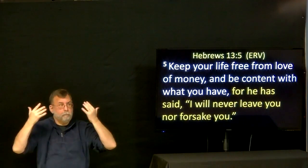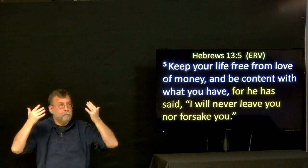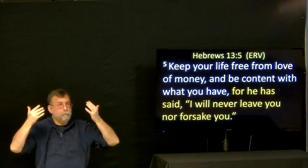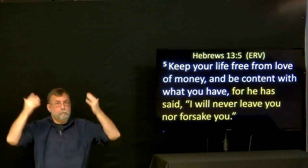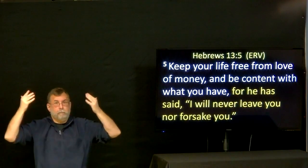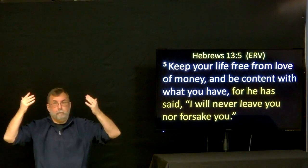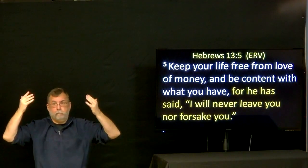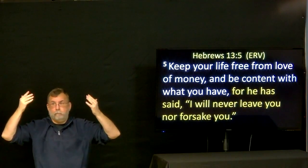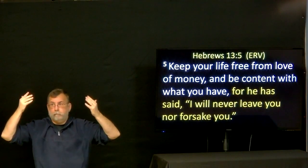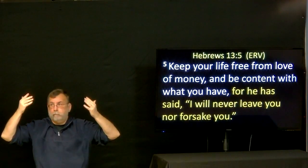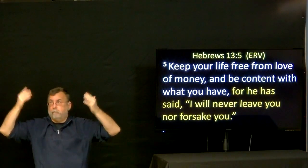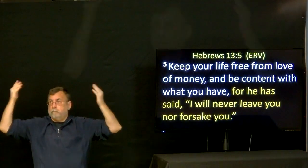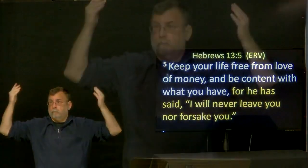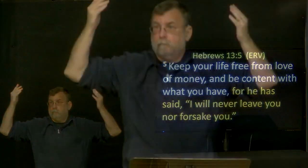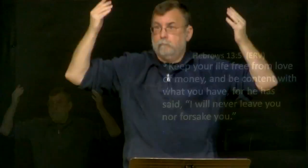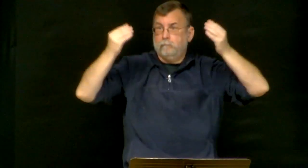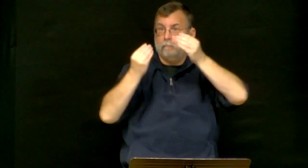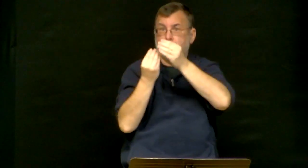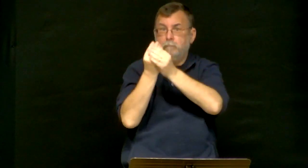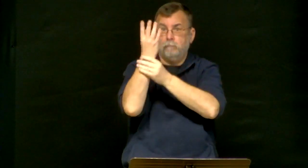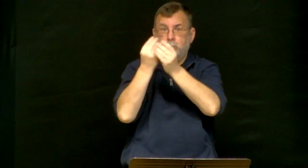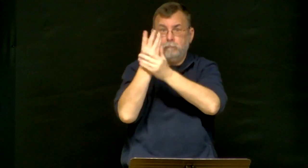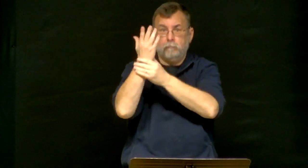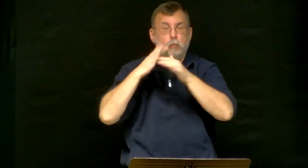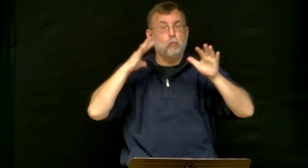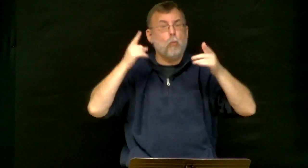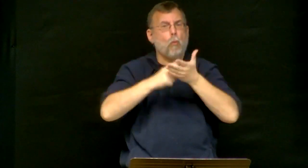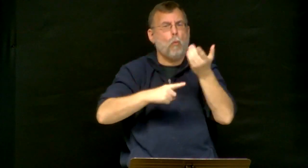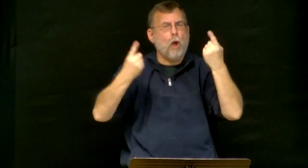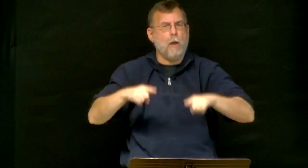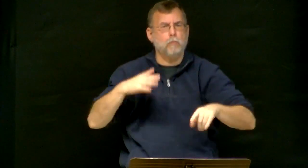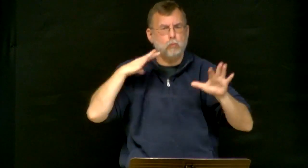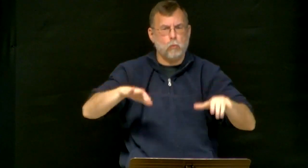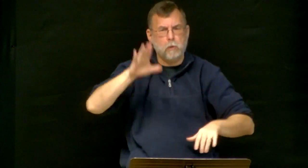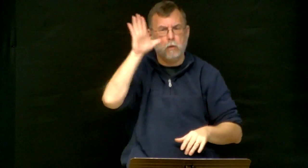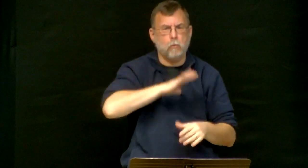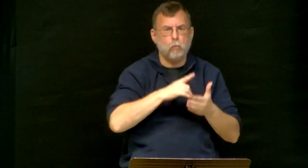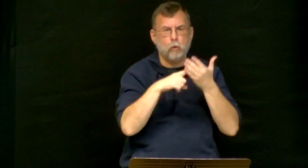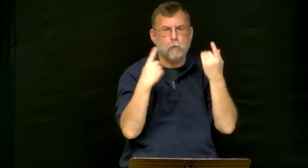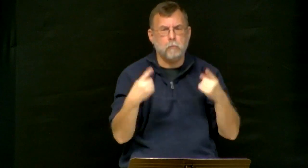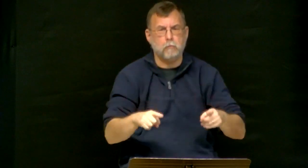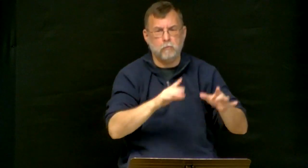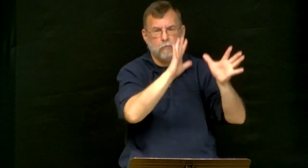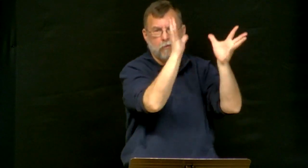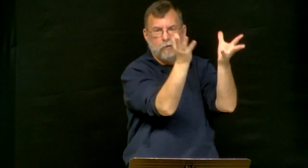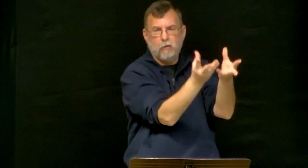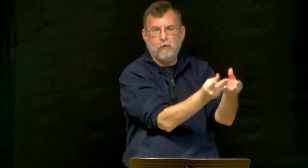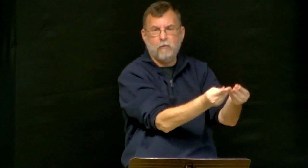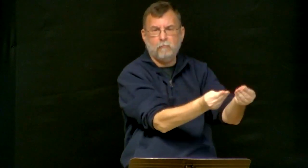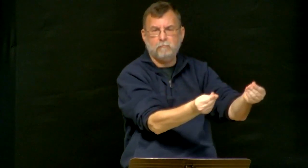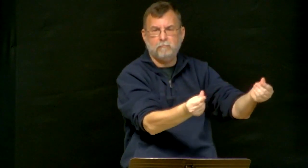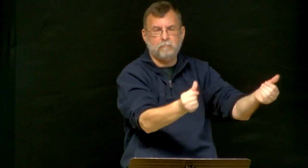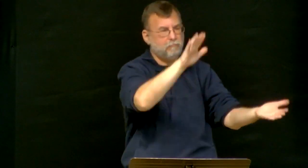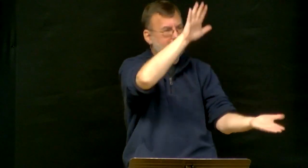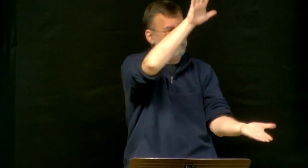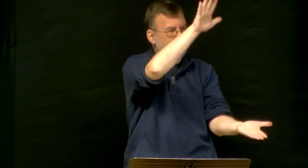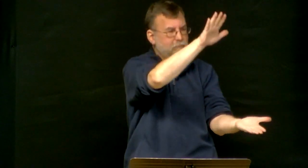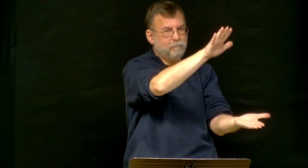You know, soon we have more and more daylight every day. Spring's going to be here soon. And what happens to the snowman? The